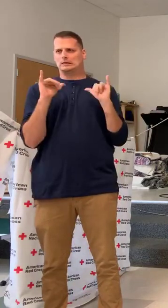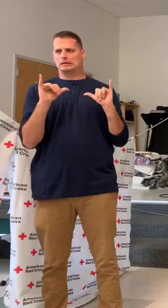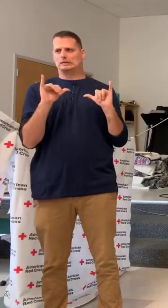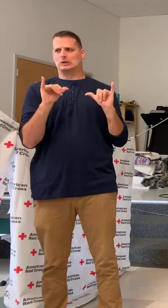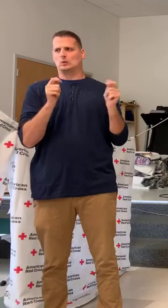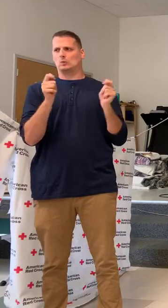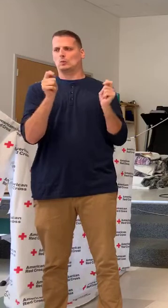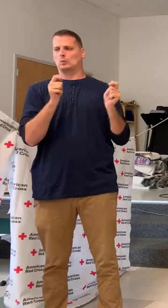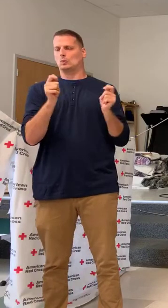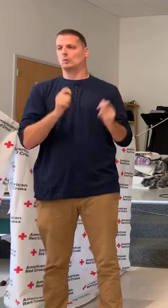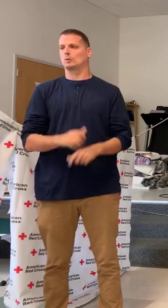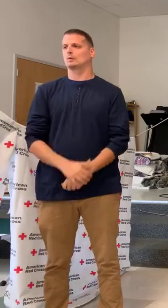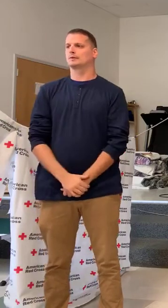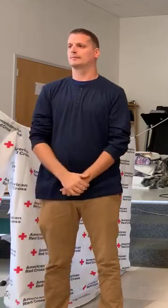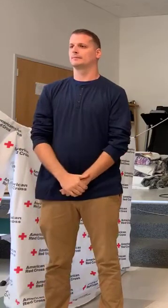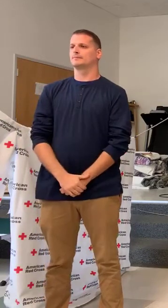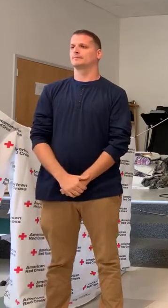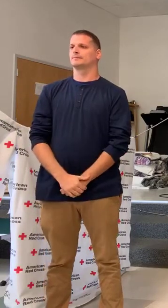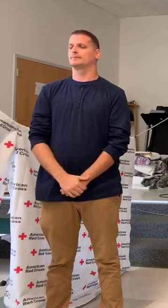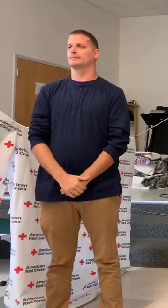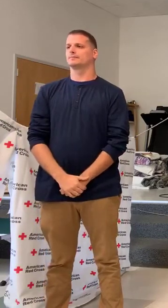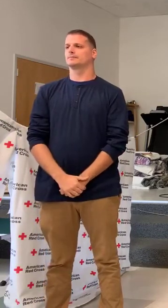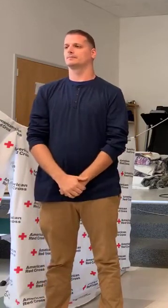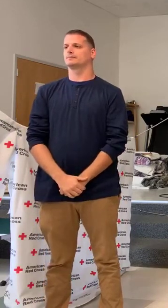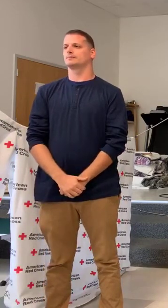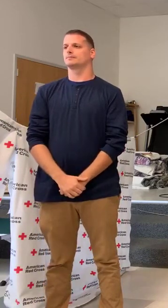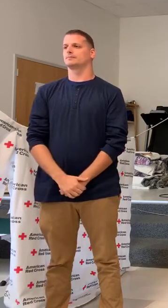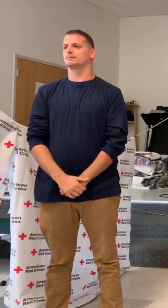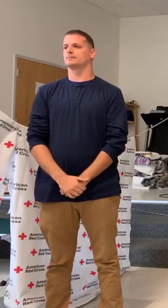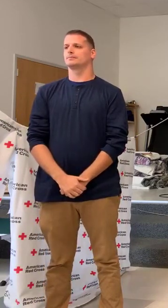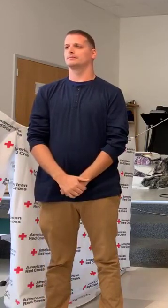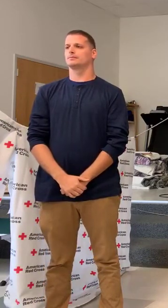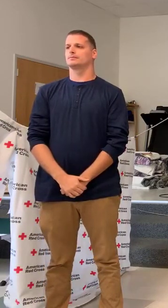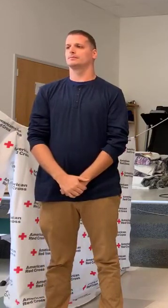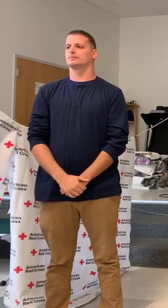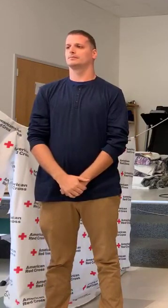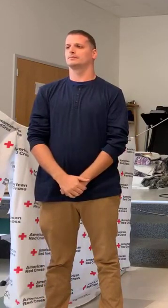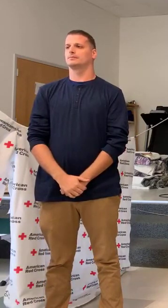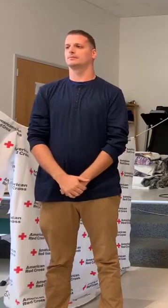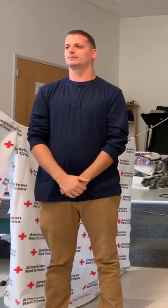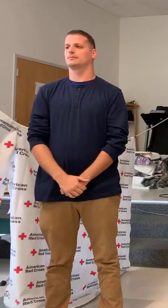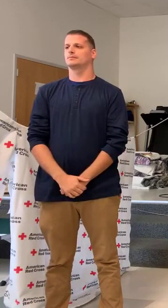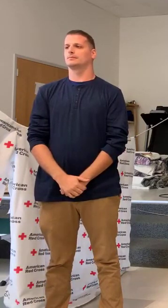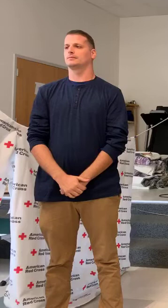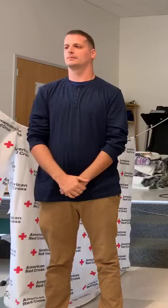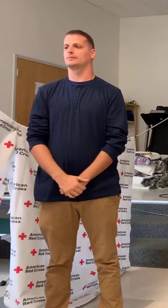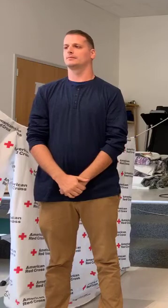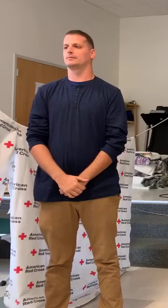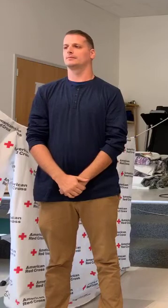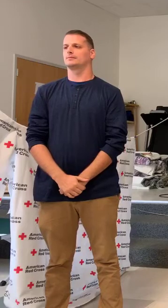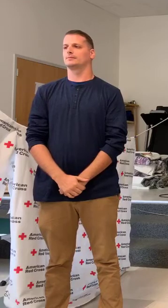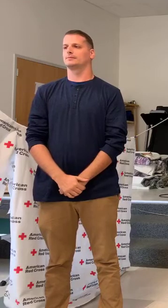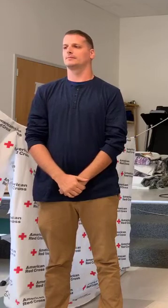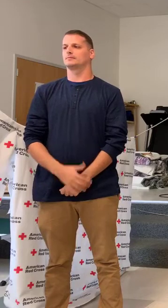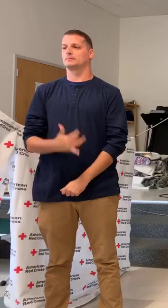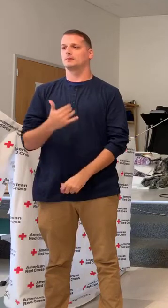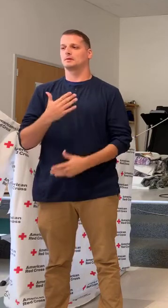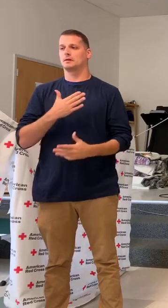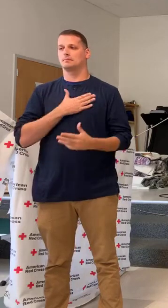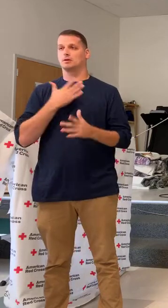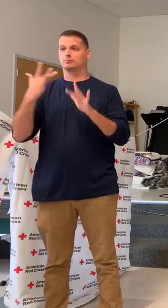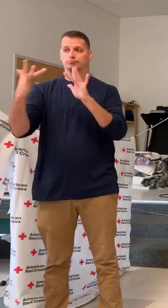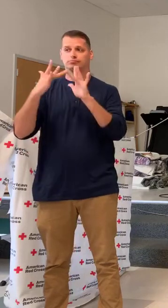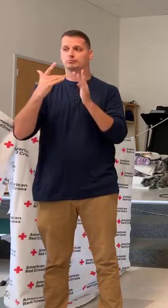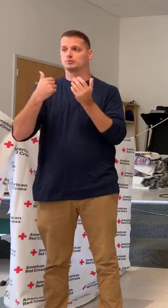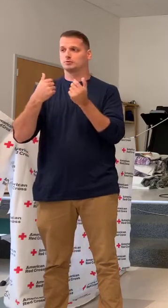done really well. We're happy to go and ensure that what people are calling in about is not actually